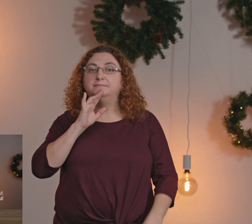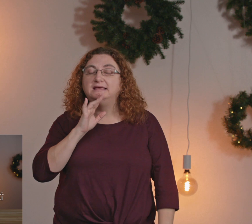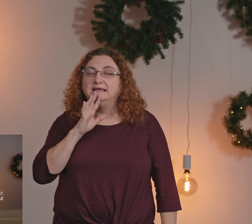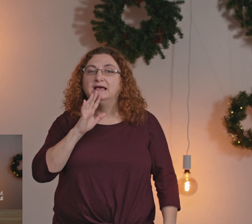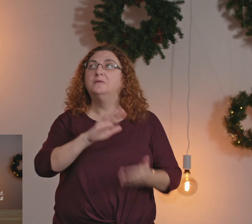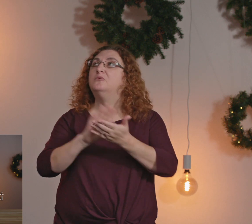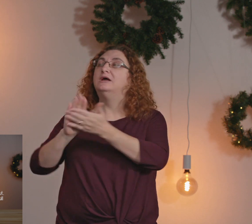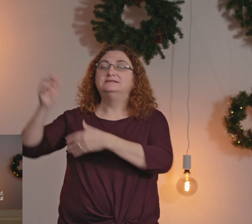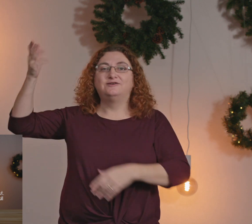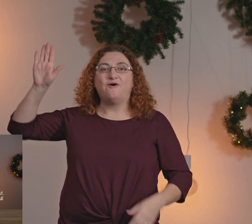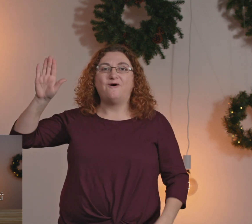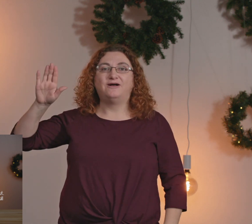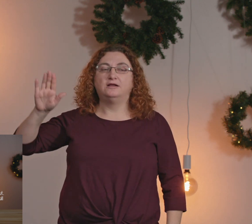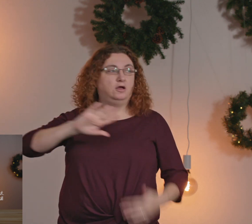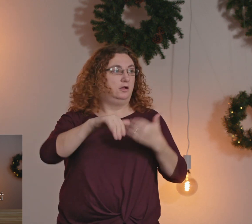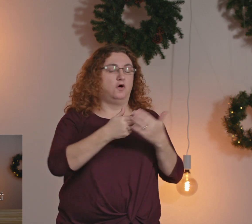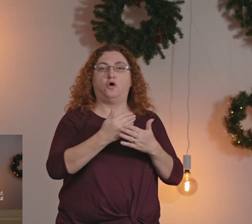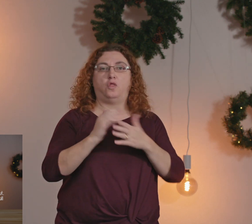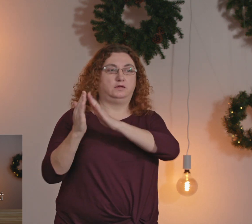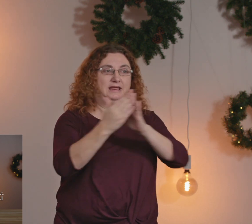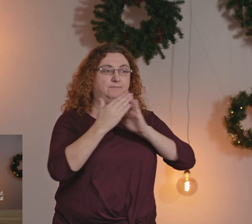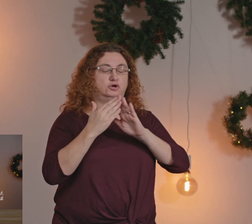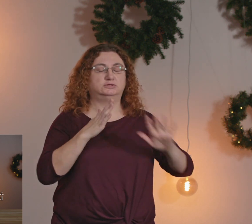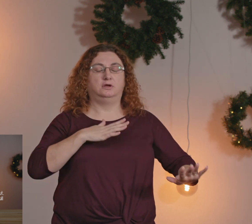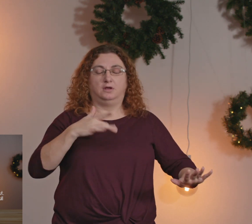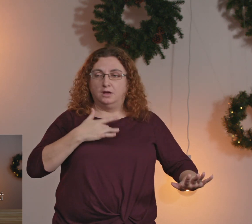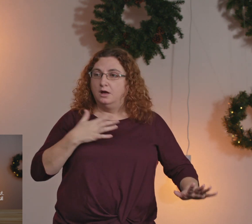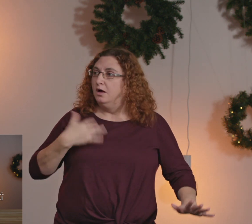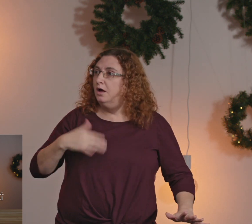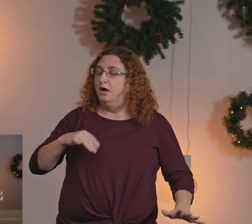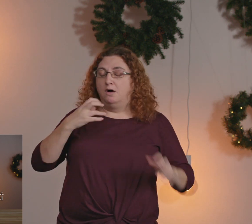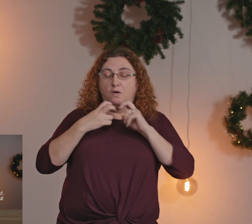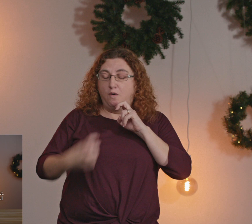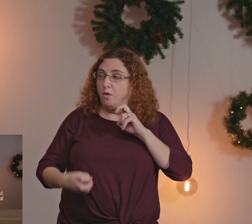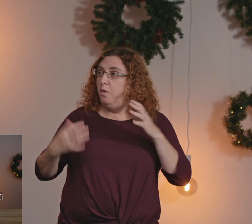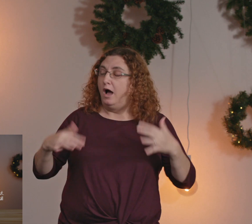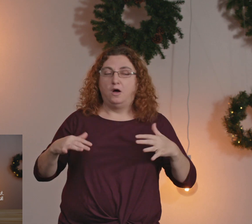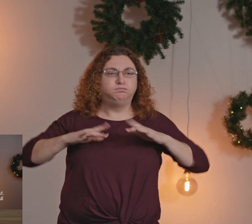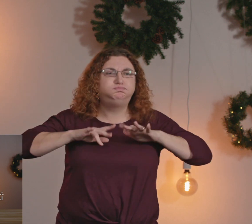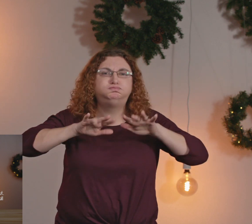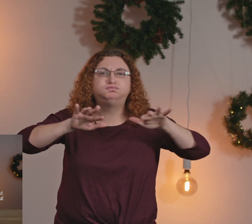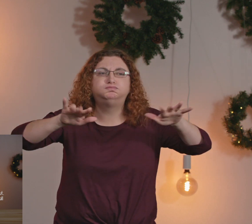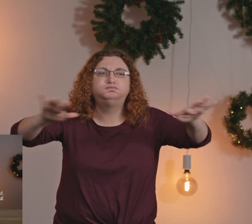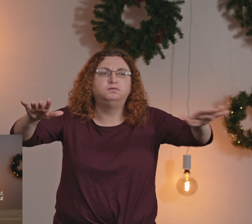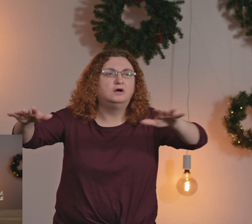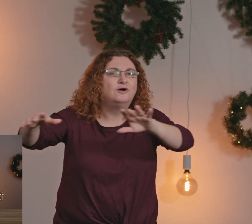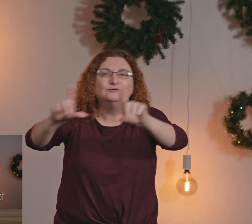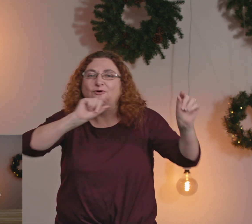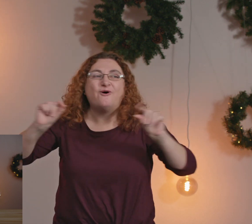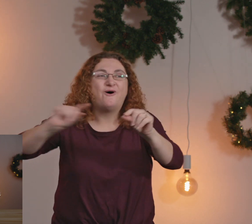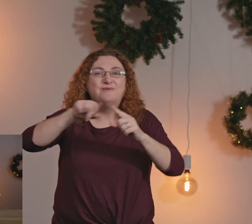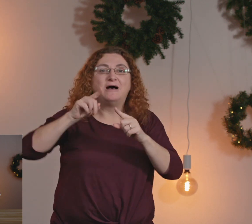God. And all the neighbors were filled with awe. And throughout the hill country of Judea, people were talking about all these